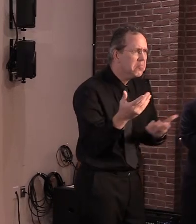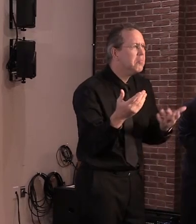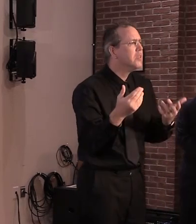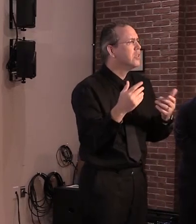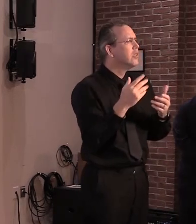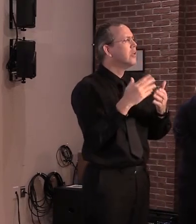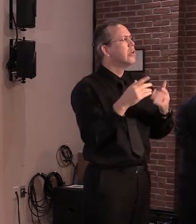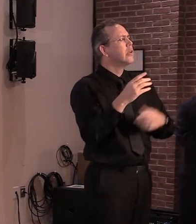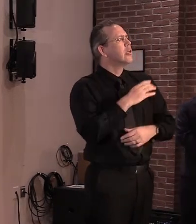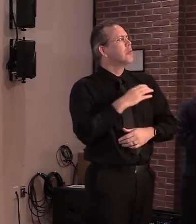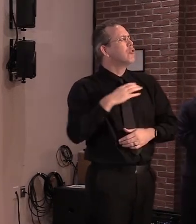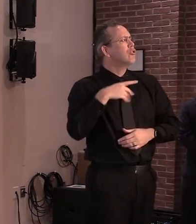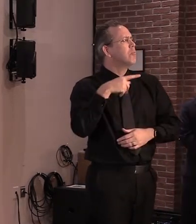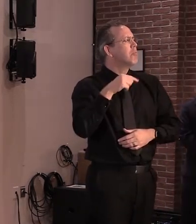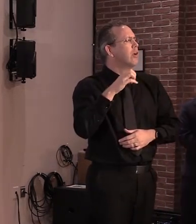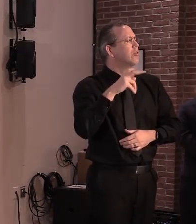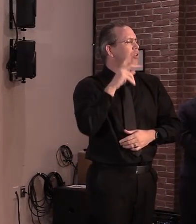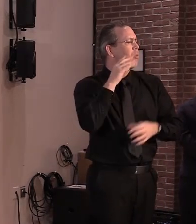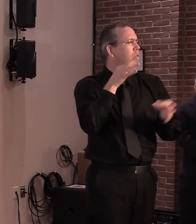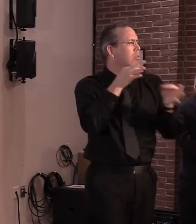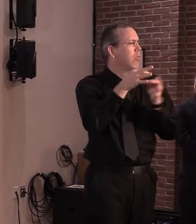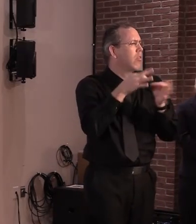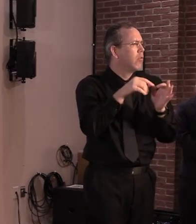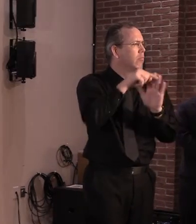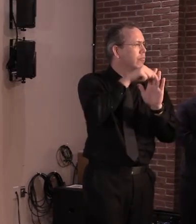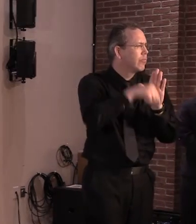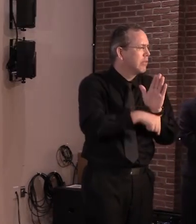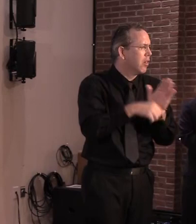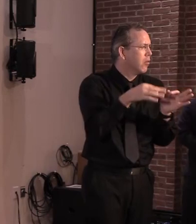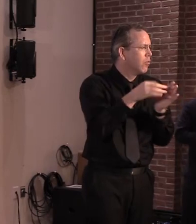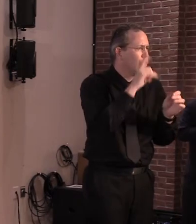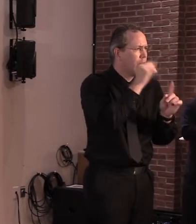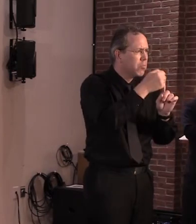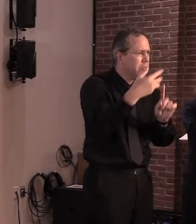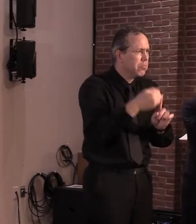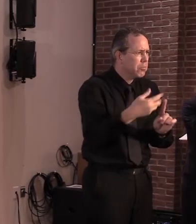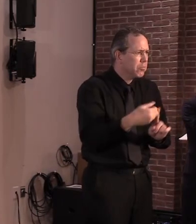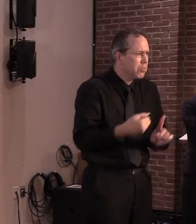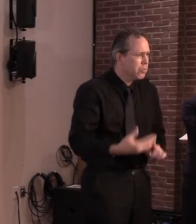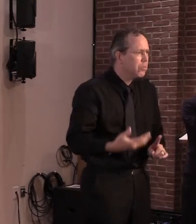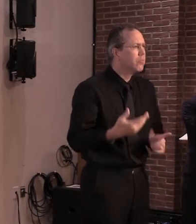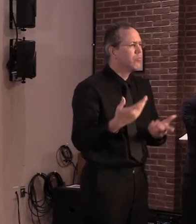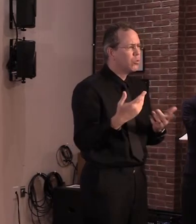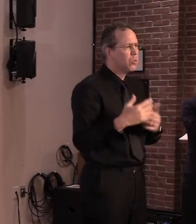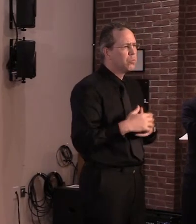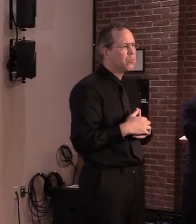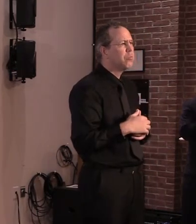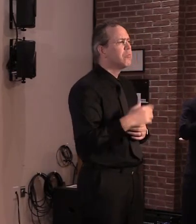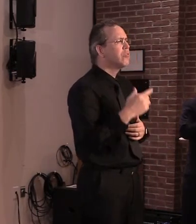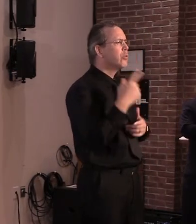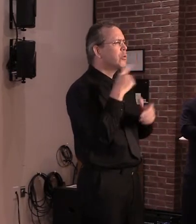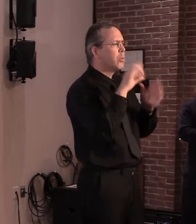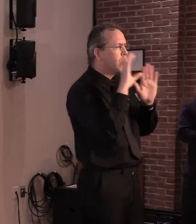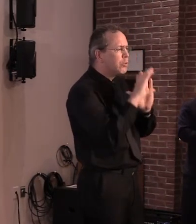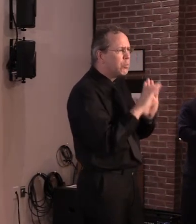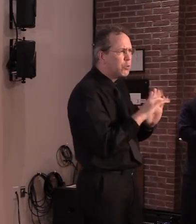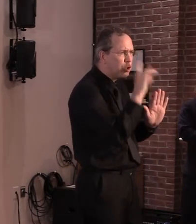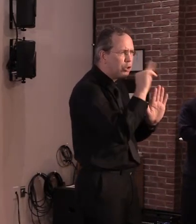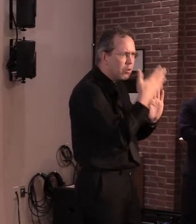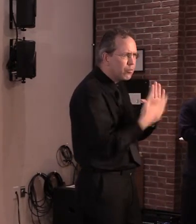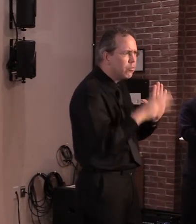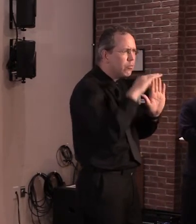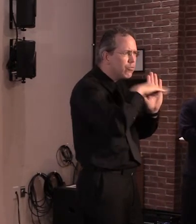with the normal graphs, he'll talk about what we're looking at on a regional basis. And while we continue to have good news here in